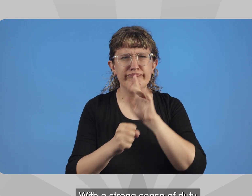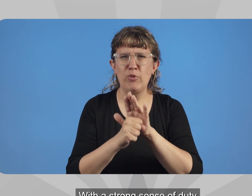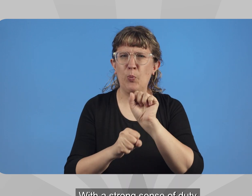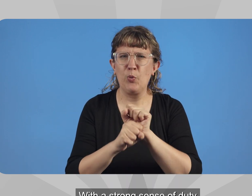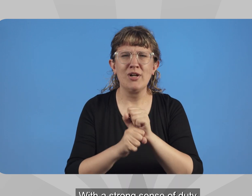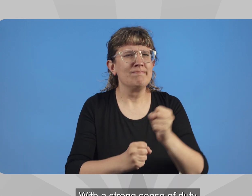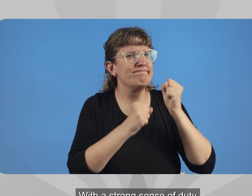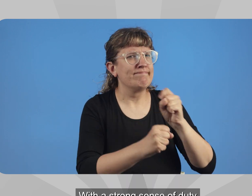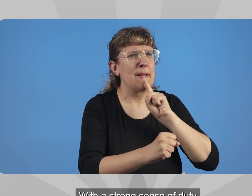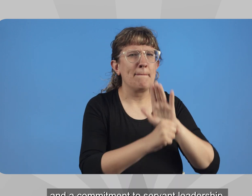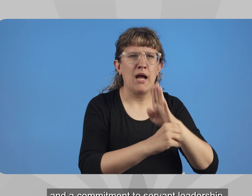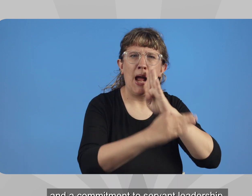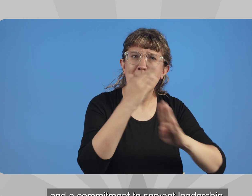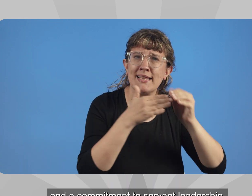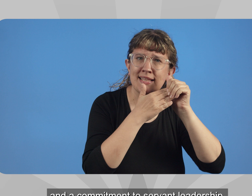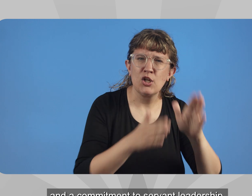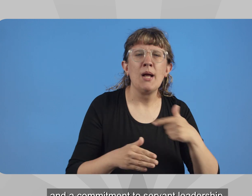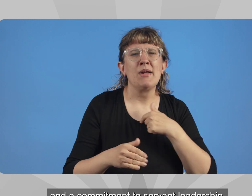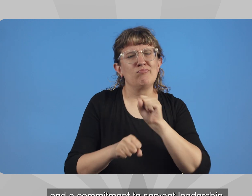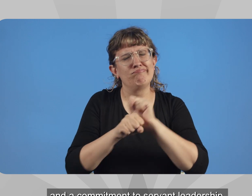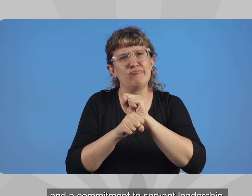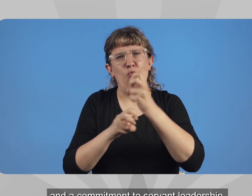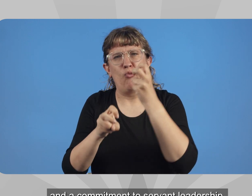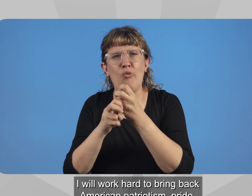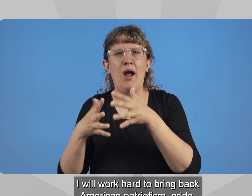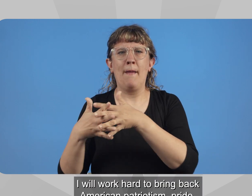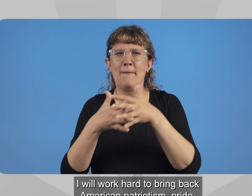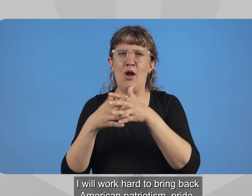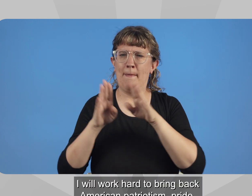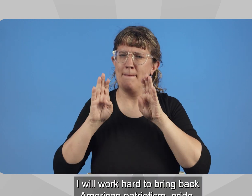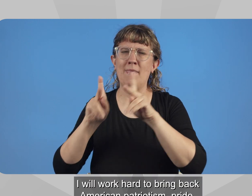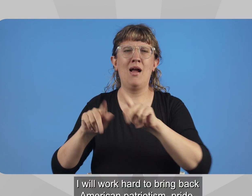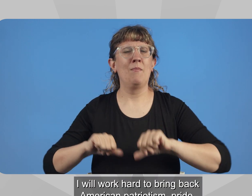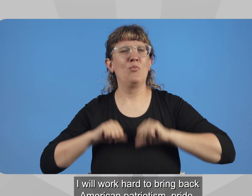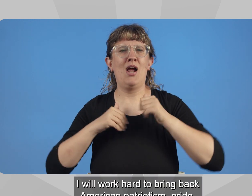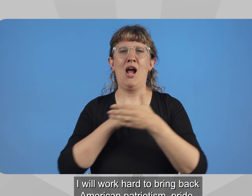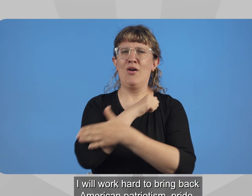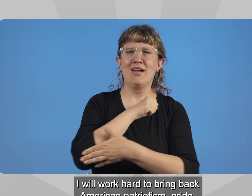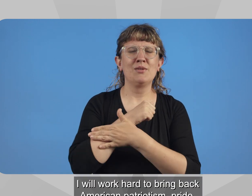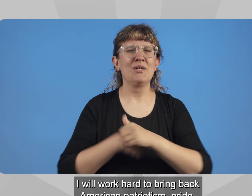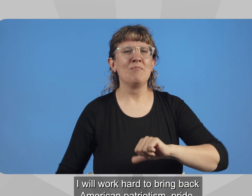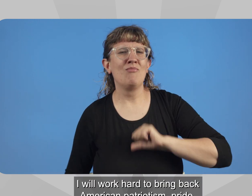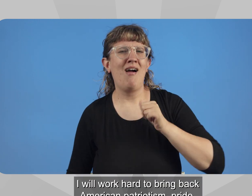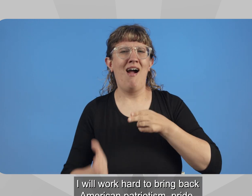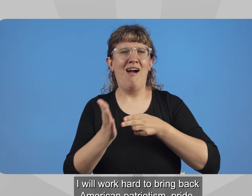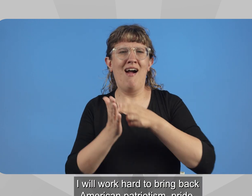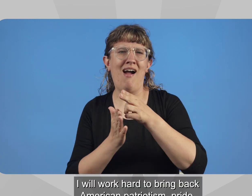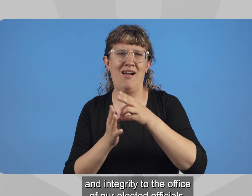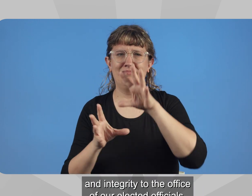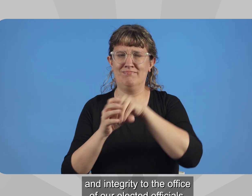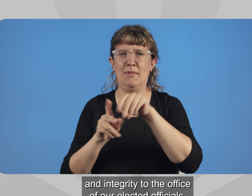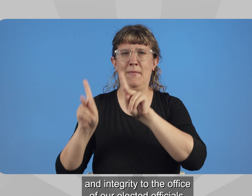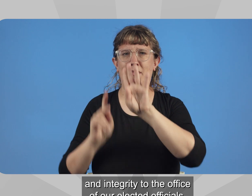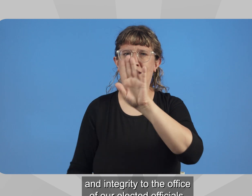With a strong sense of duty and a commitment to servant leadership, I will work hard to bring back American patriotism,